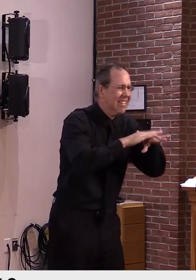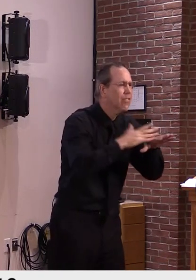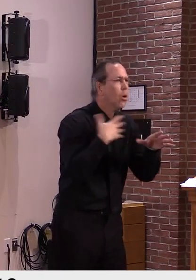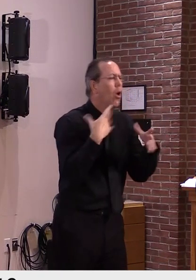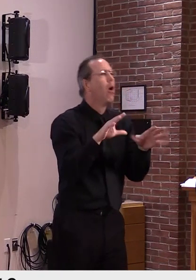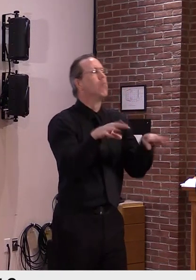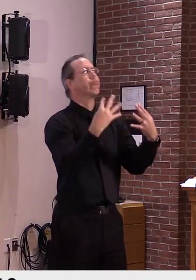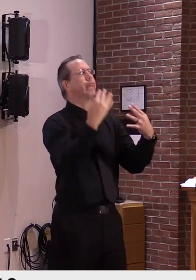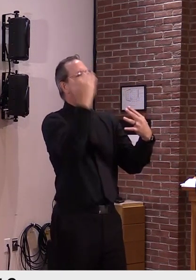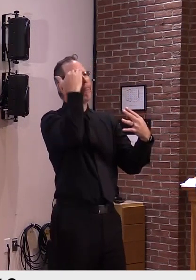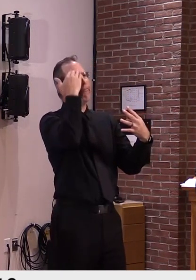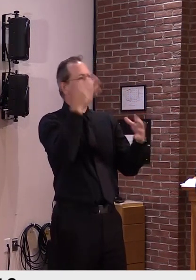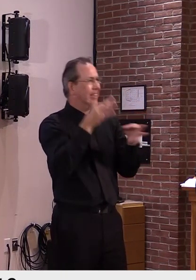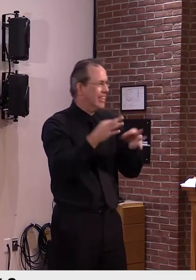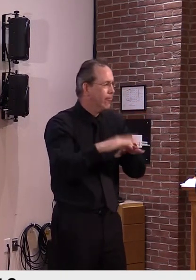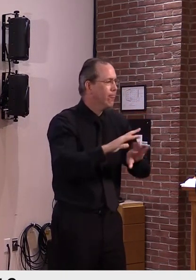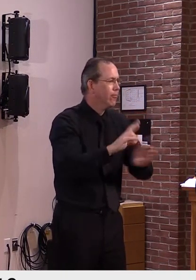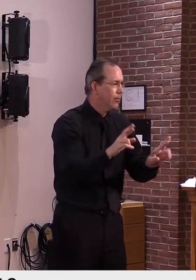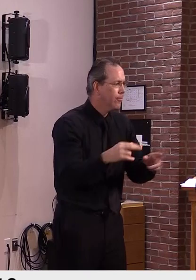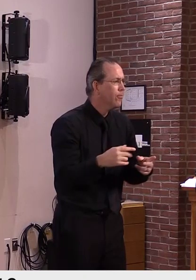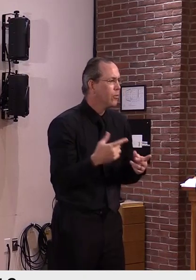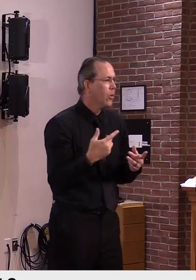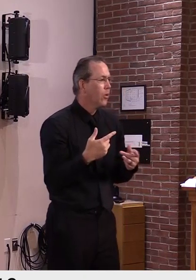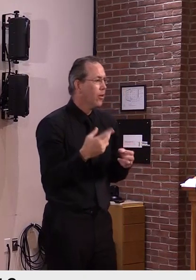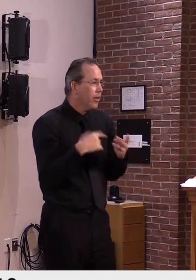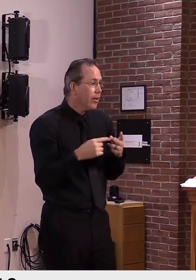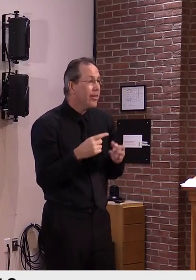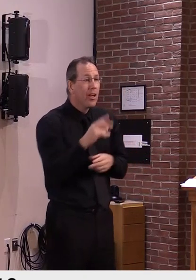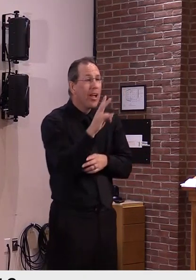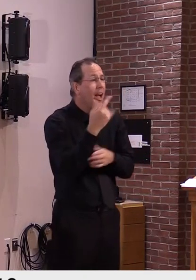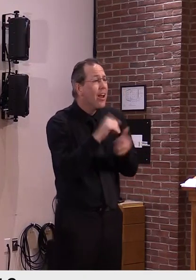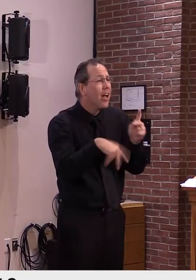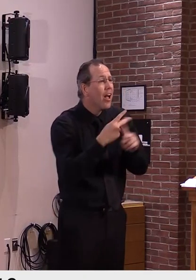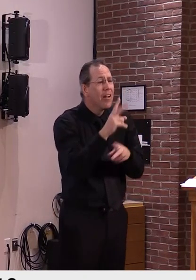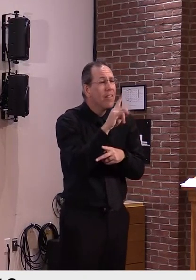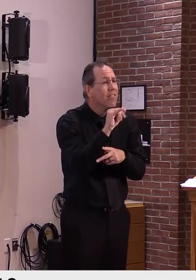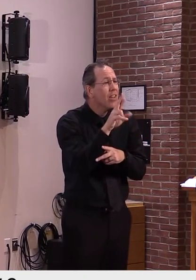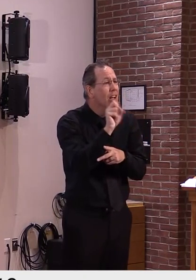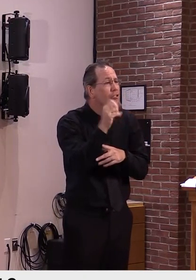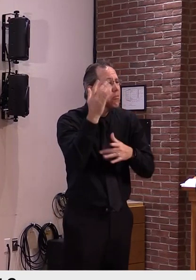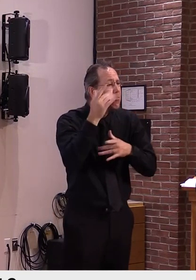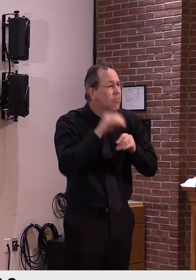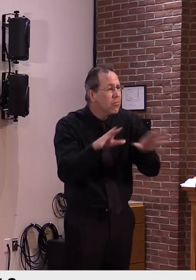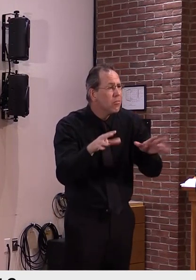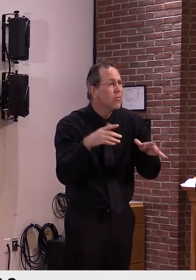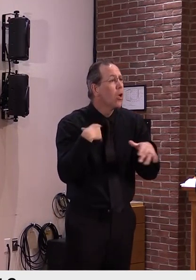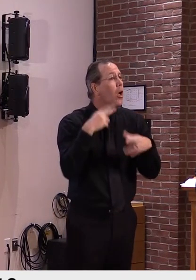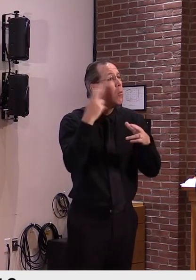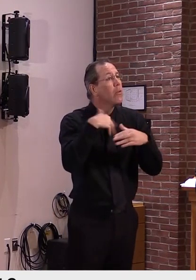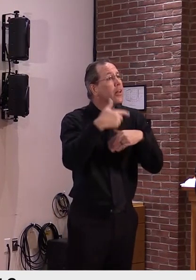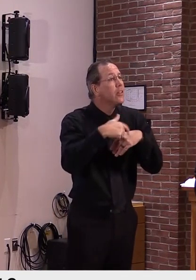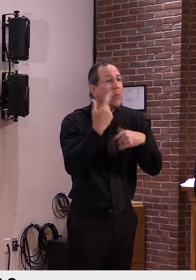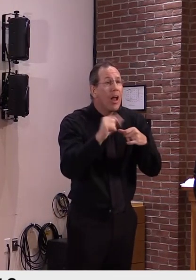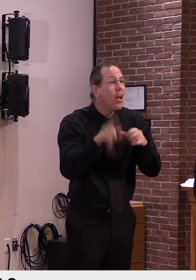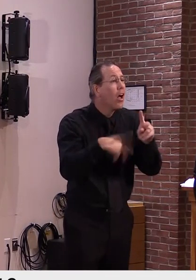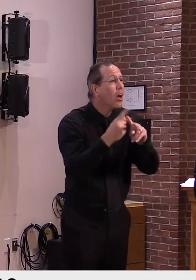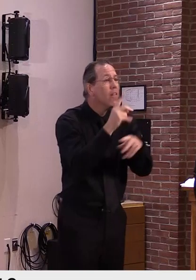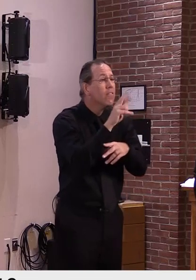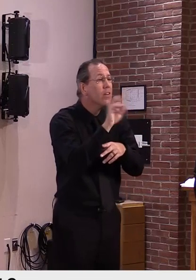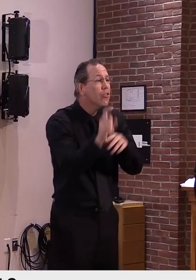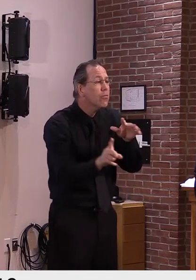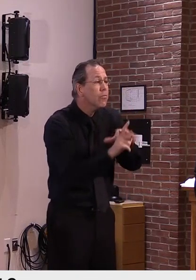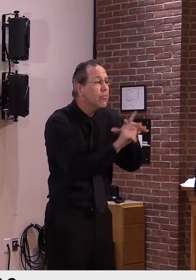issue might be, we would have, as I've said up here many times, a coherent national strategy. So states would be doing what the